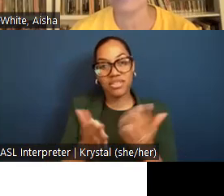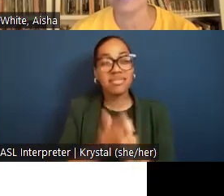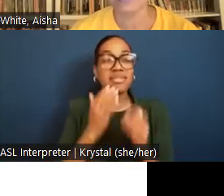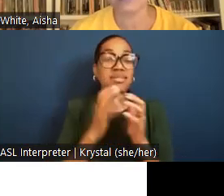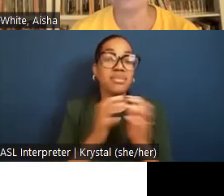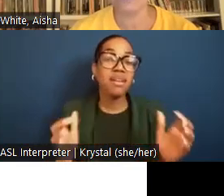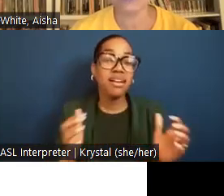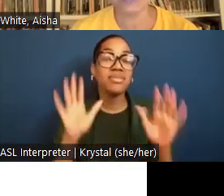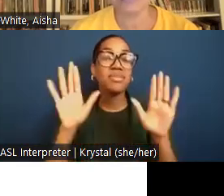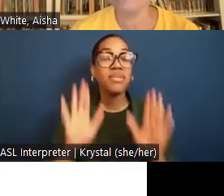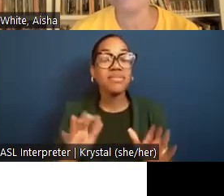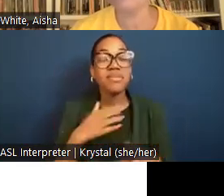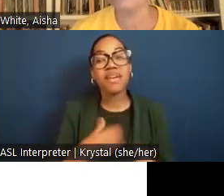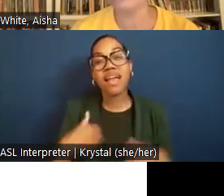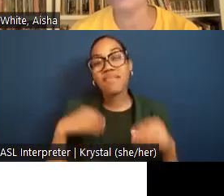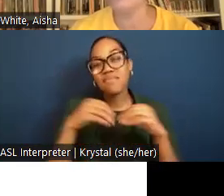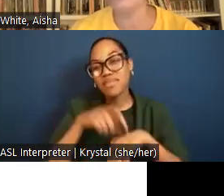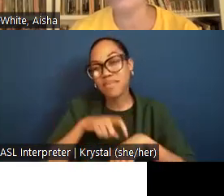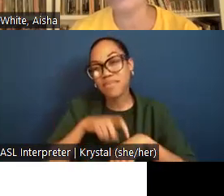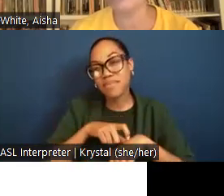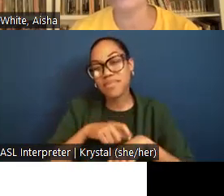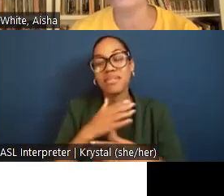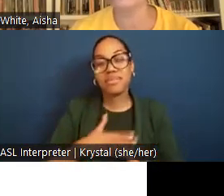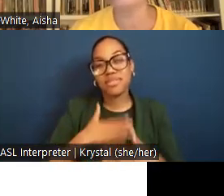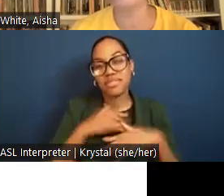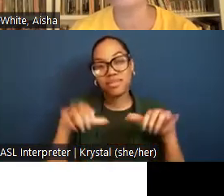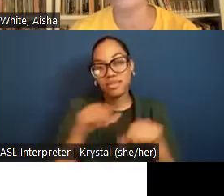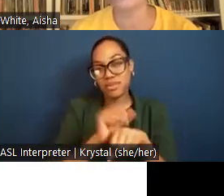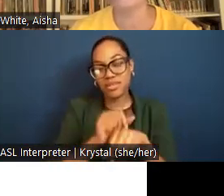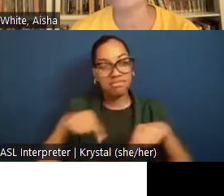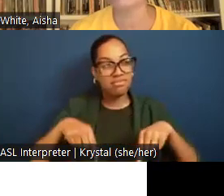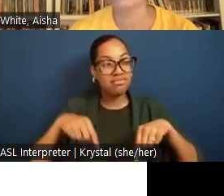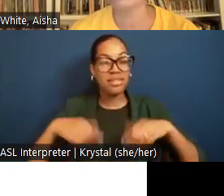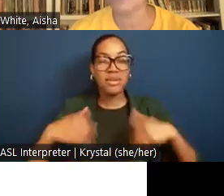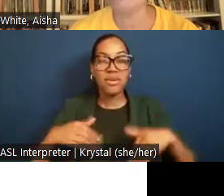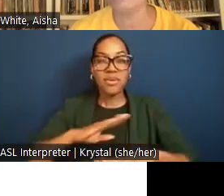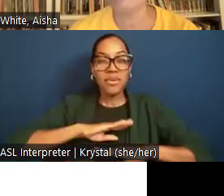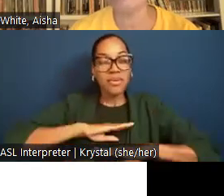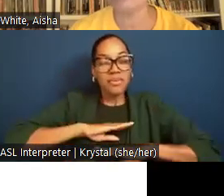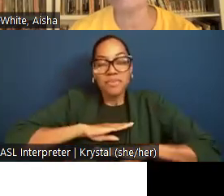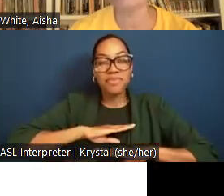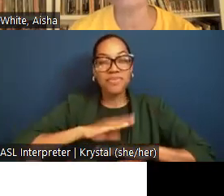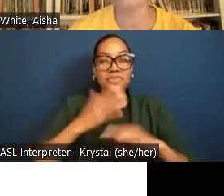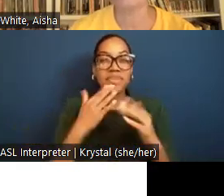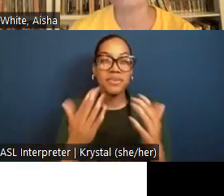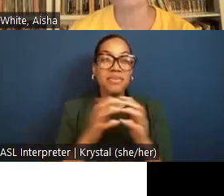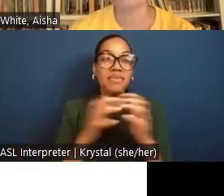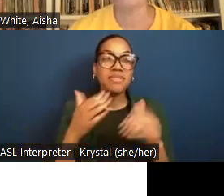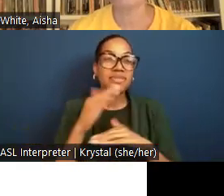time, and I appreciate having the opportunity to do this work. It is just so fulfilling. Have a good evening, everyone.